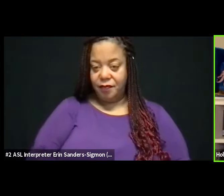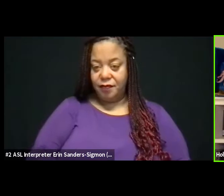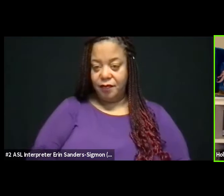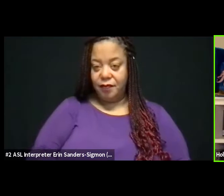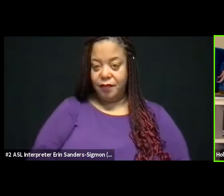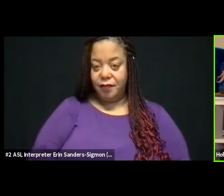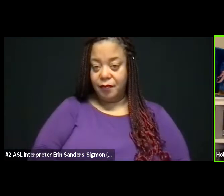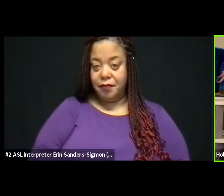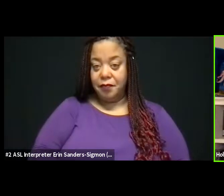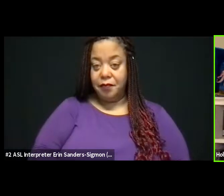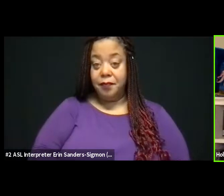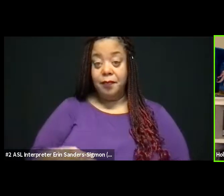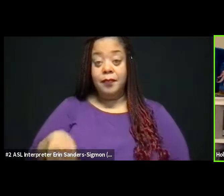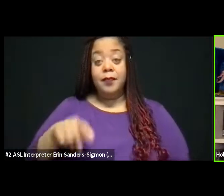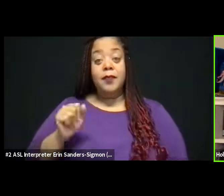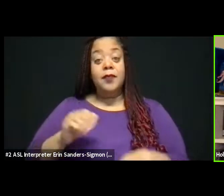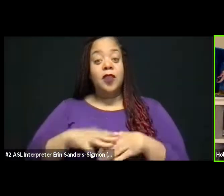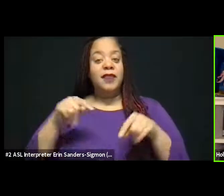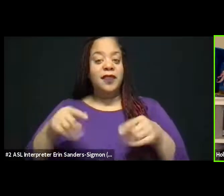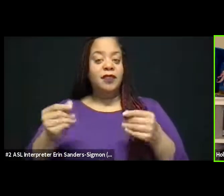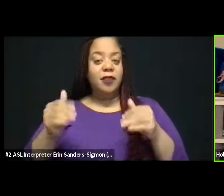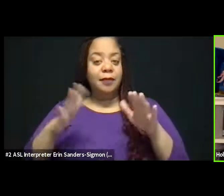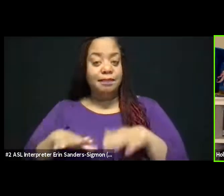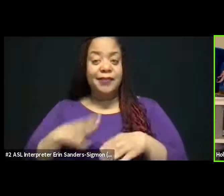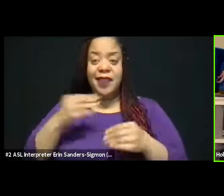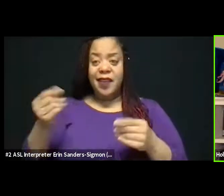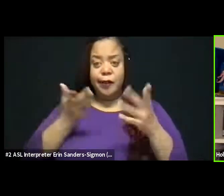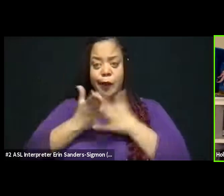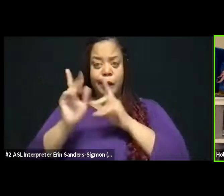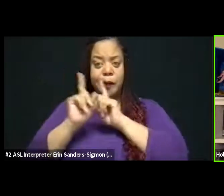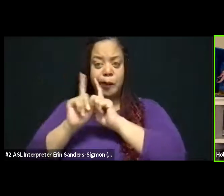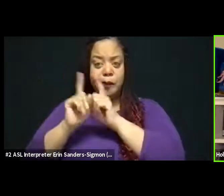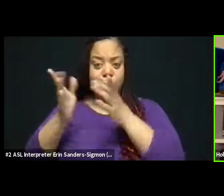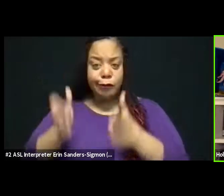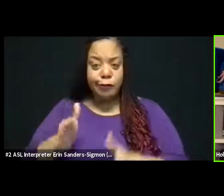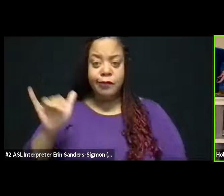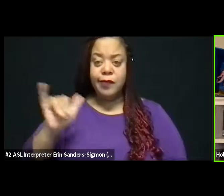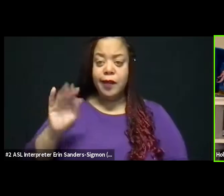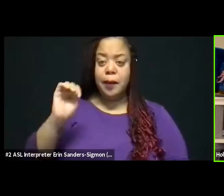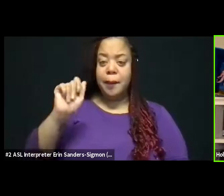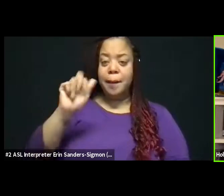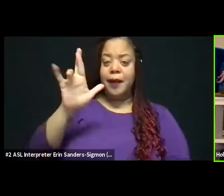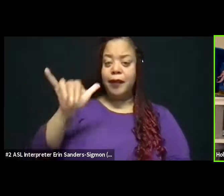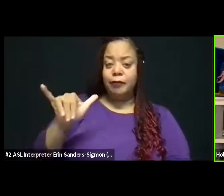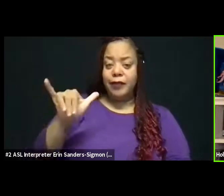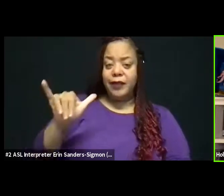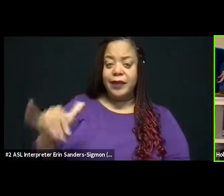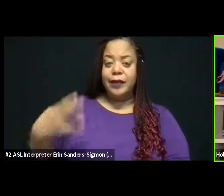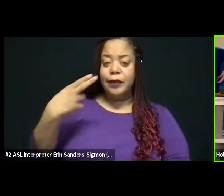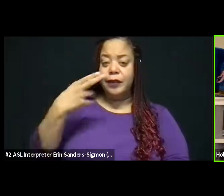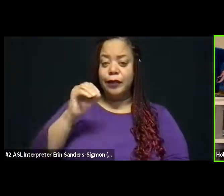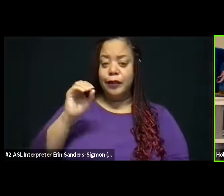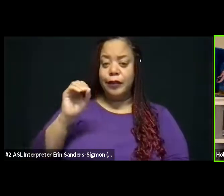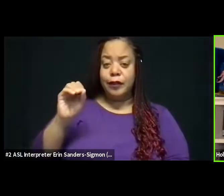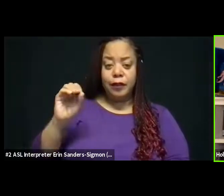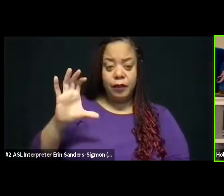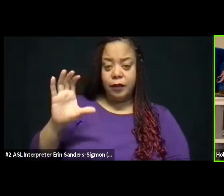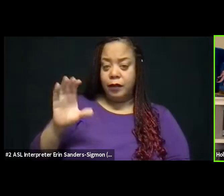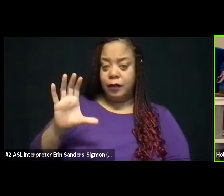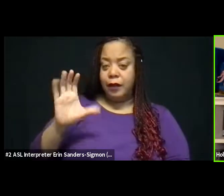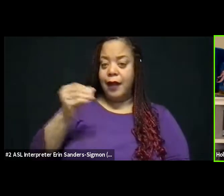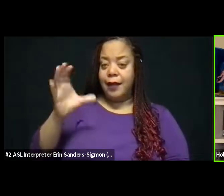Southerners on New Ground, and through mentors like Mary Hooks, Caitlin Breedlove, Paulina Helm